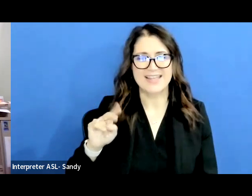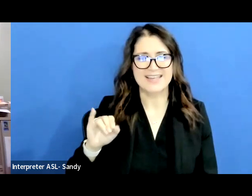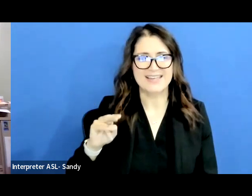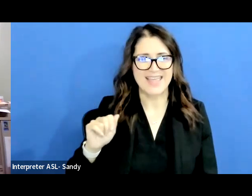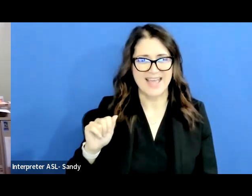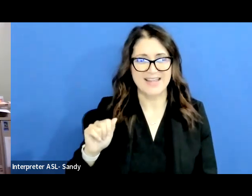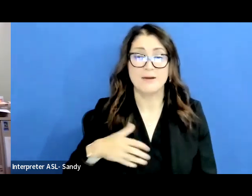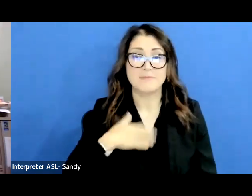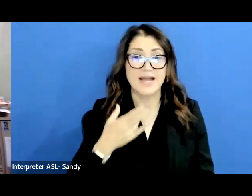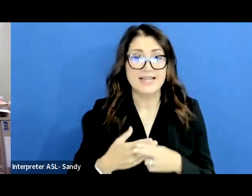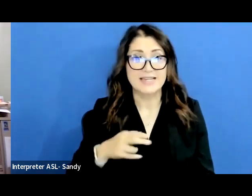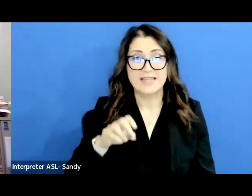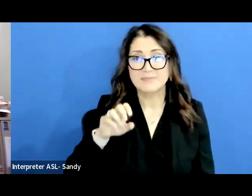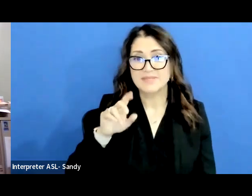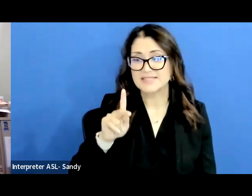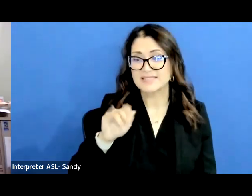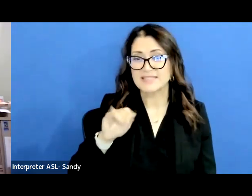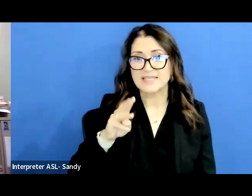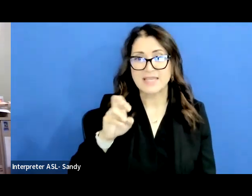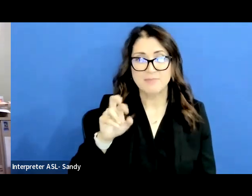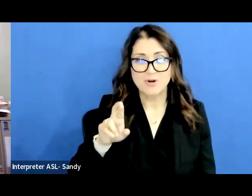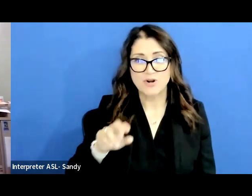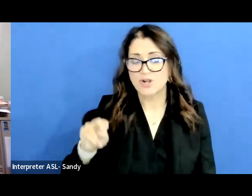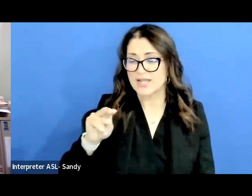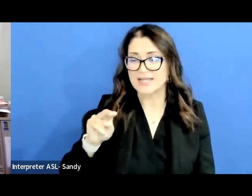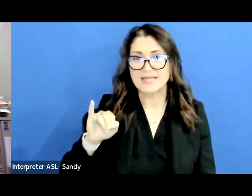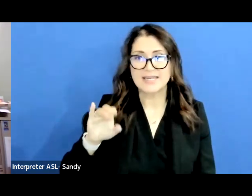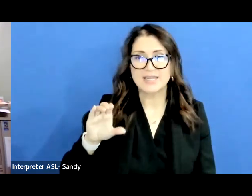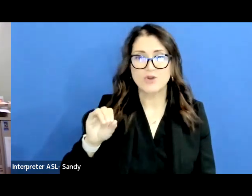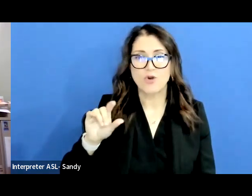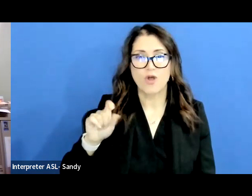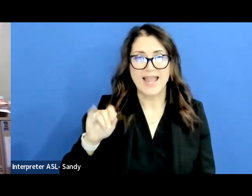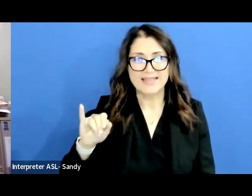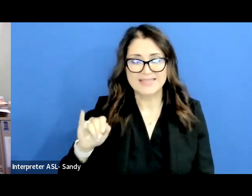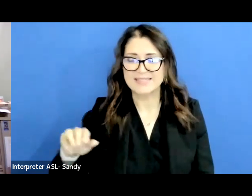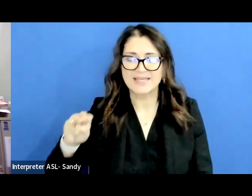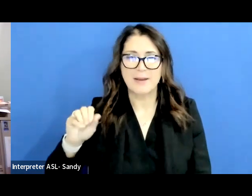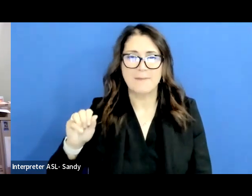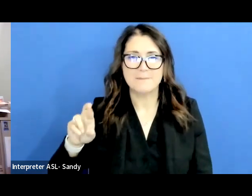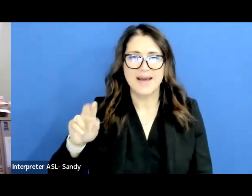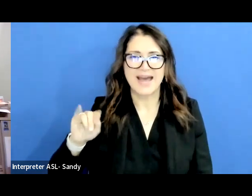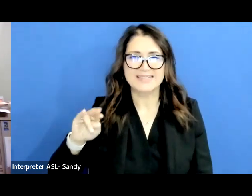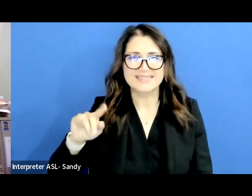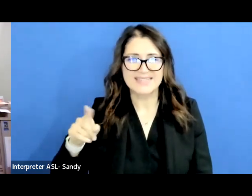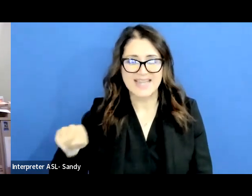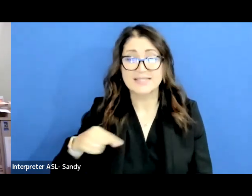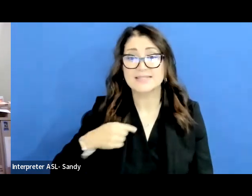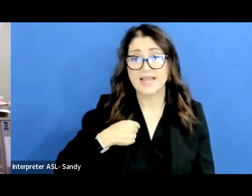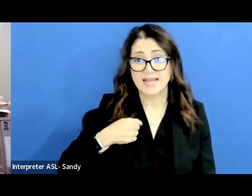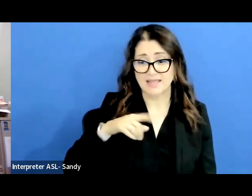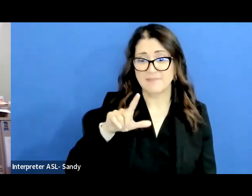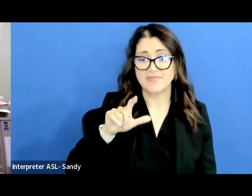name is Kimber Nicoletti Martinez, and I am the Latinx or Latino Farm